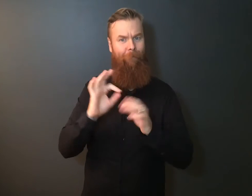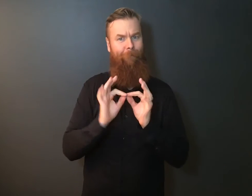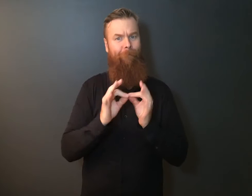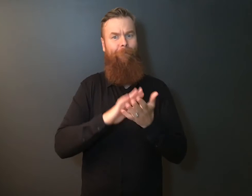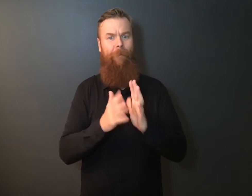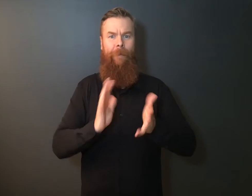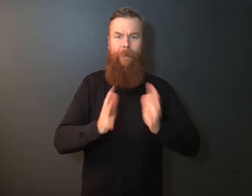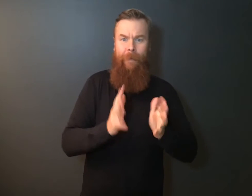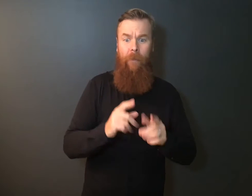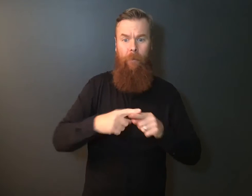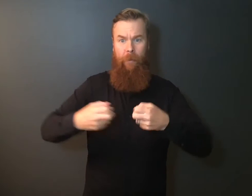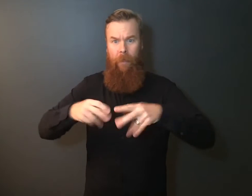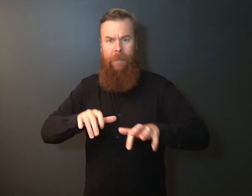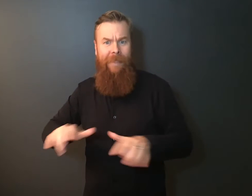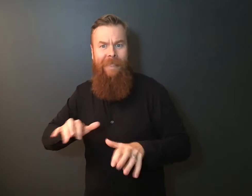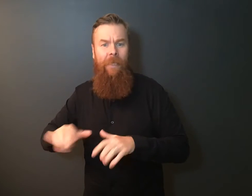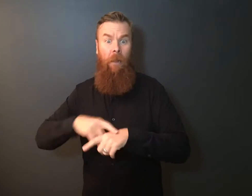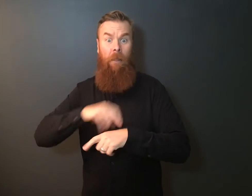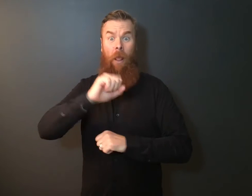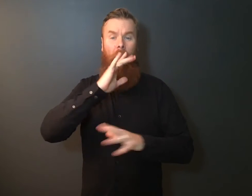to follow you.